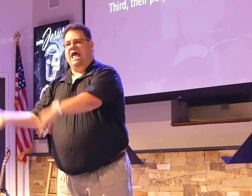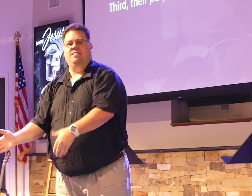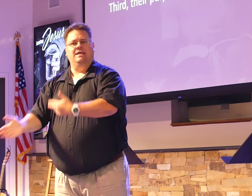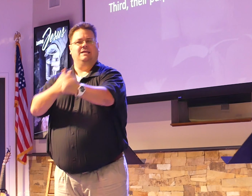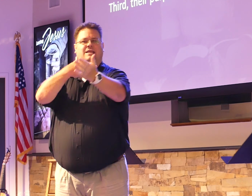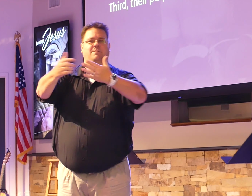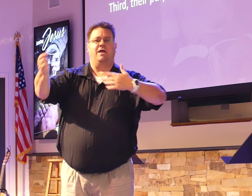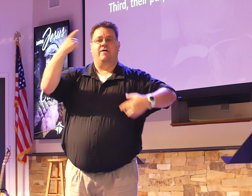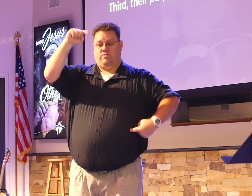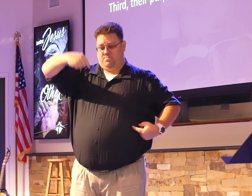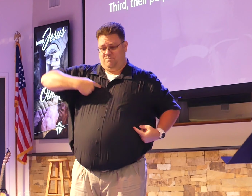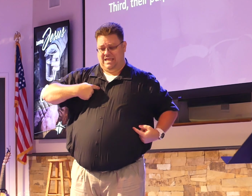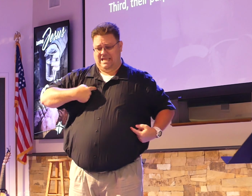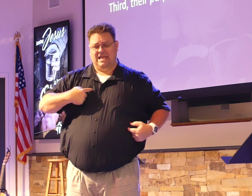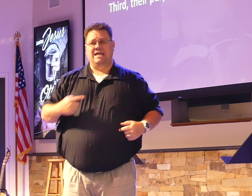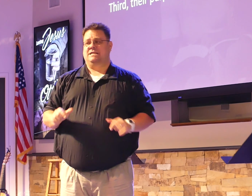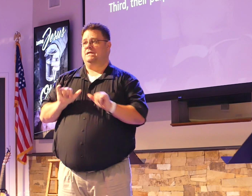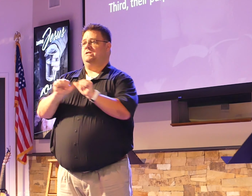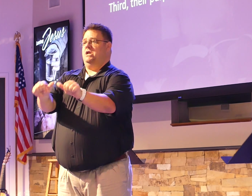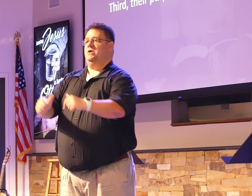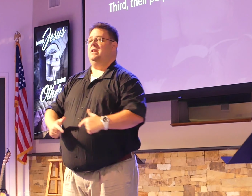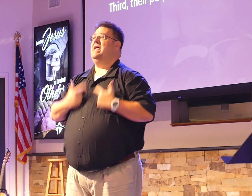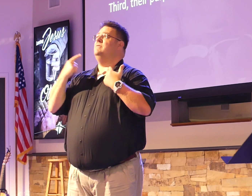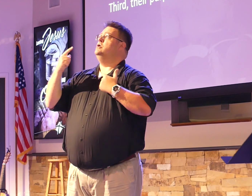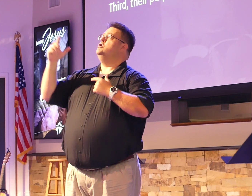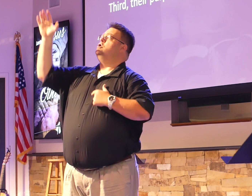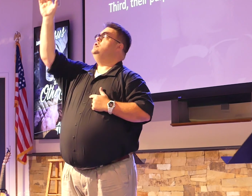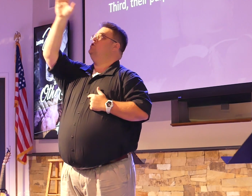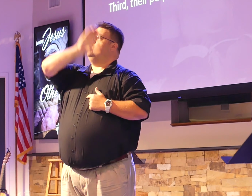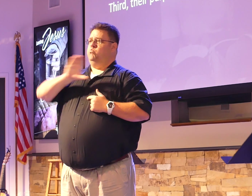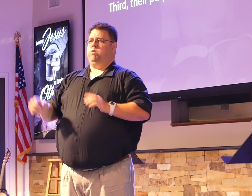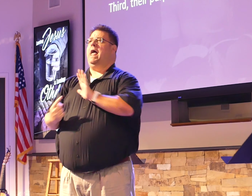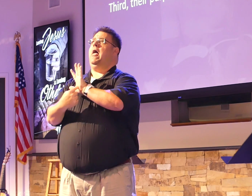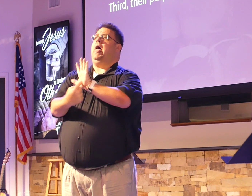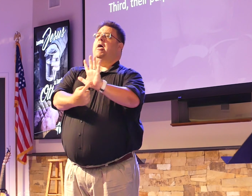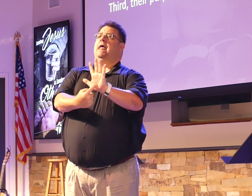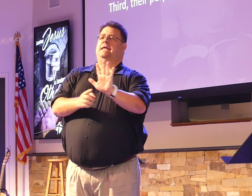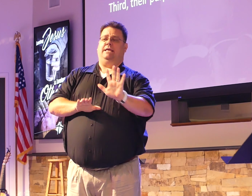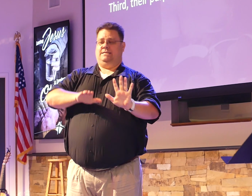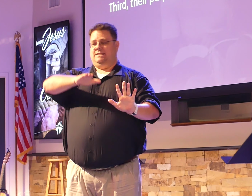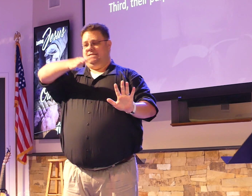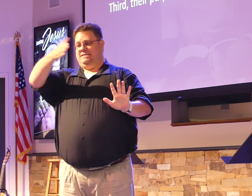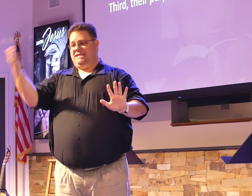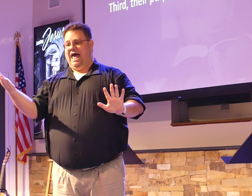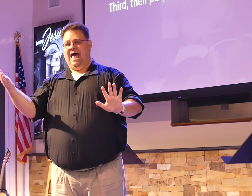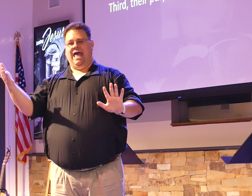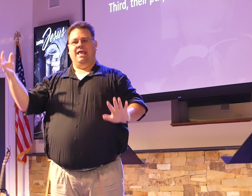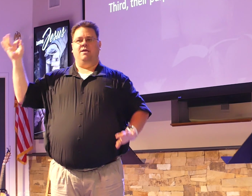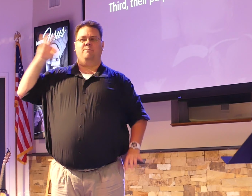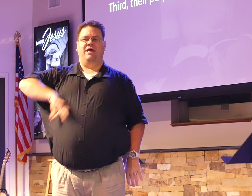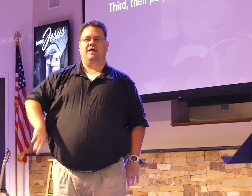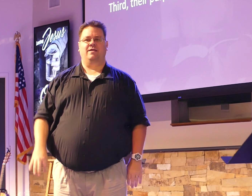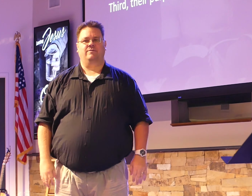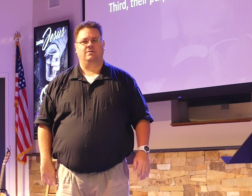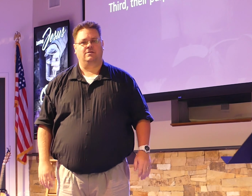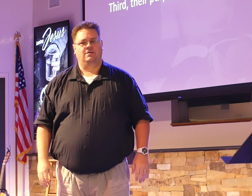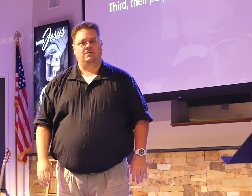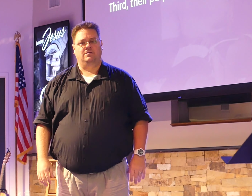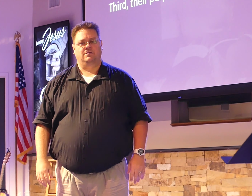me to continue living is Christ, and to die is gain. And so as Paul writes